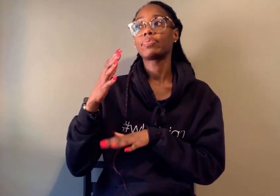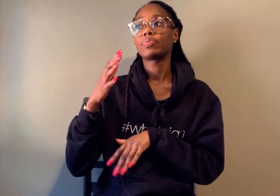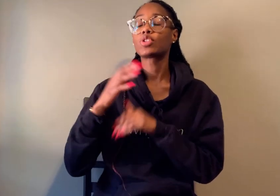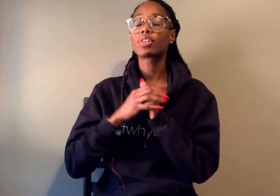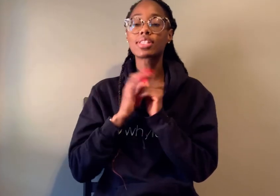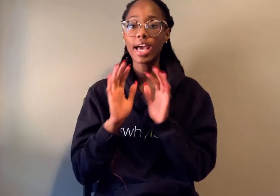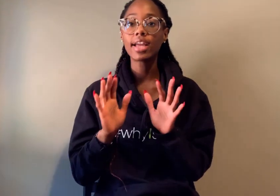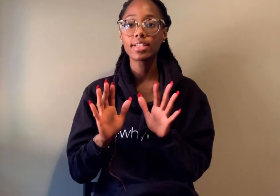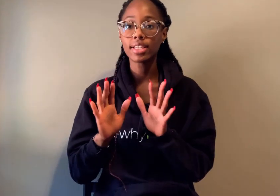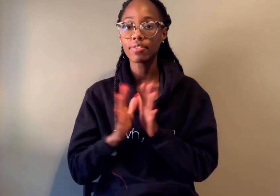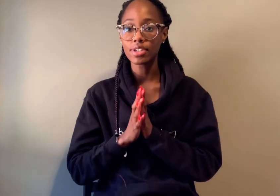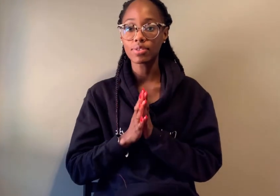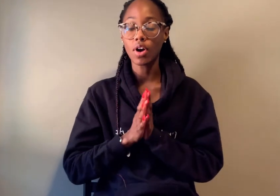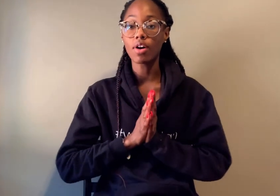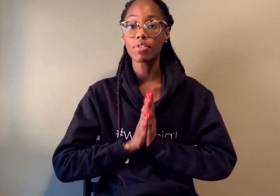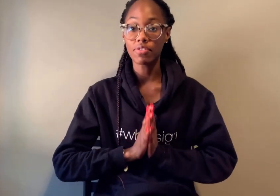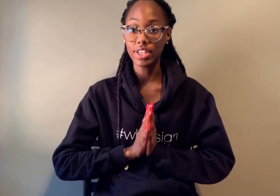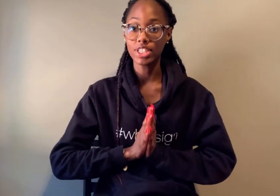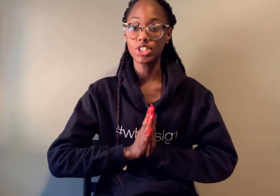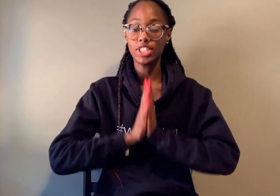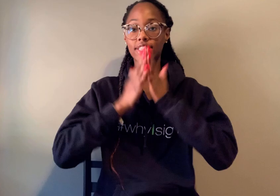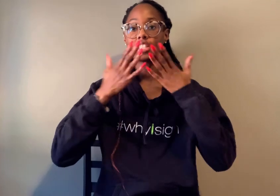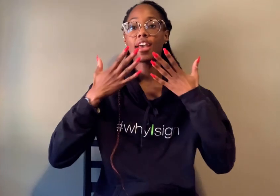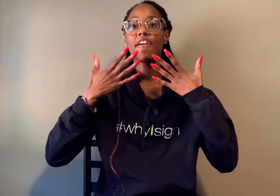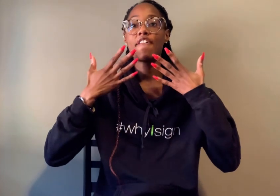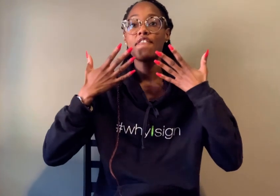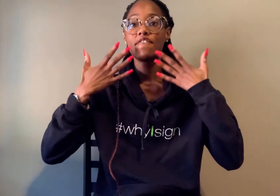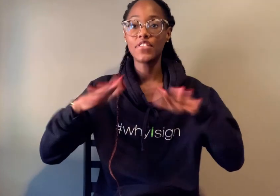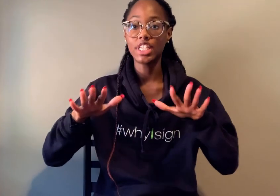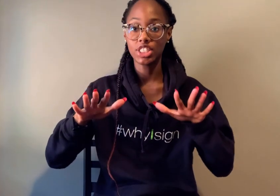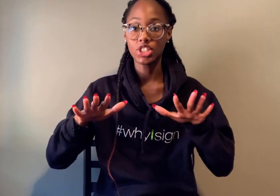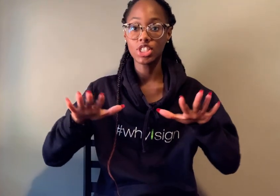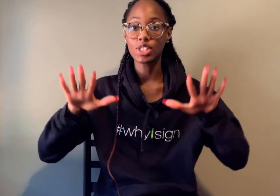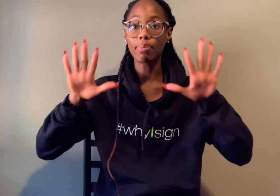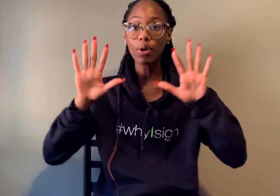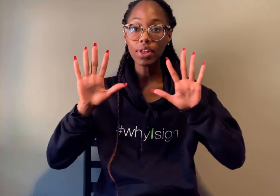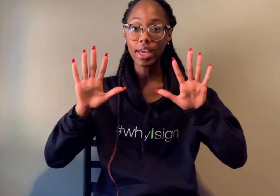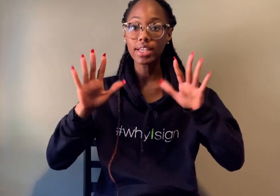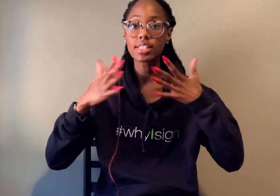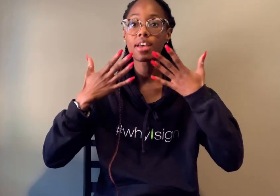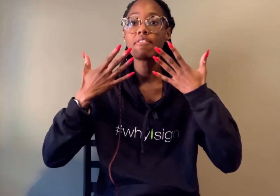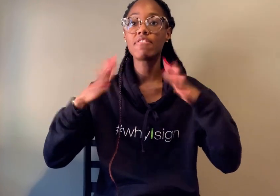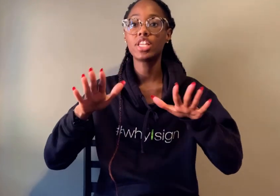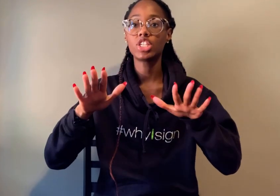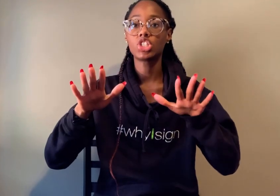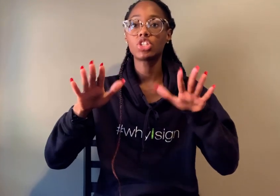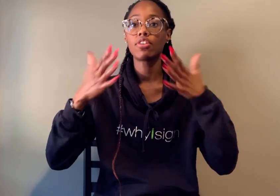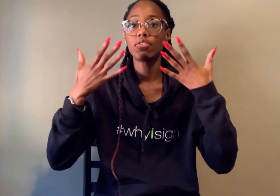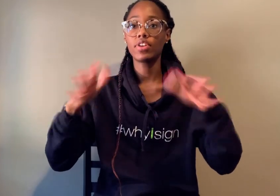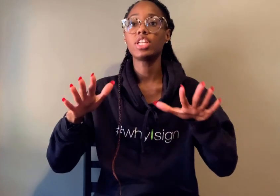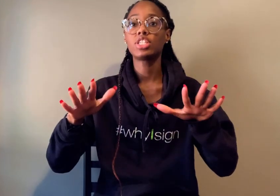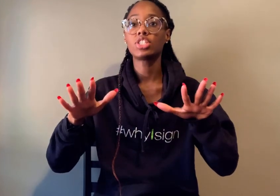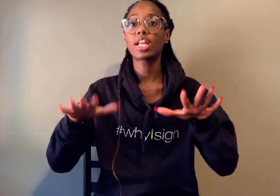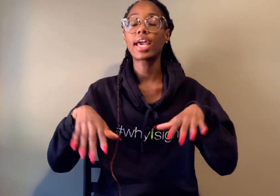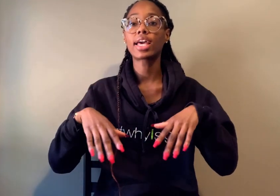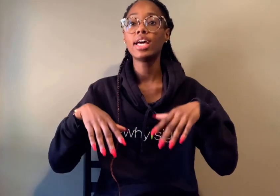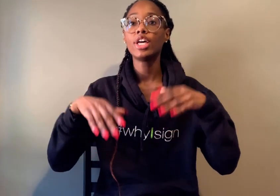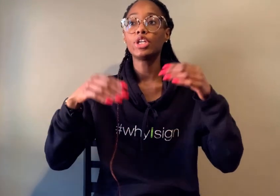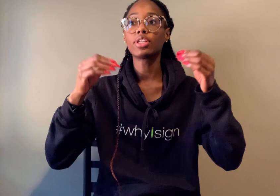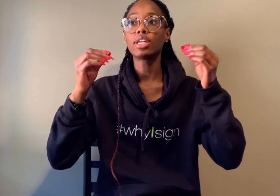so the sign, first of all, for finished is finished. It's both hands, finish. Like you're